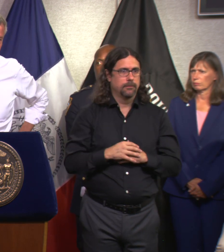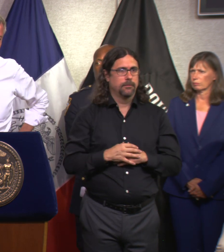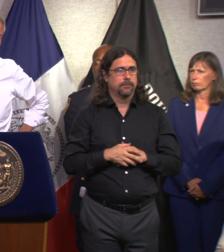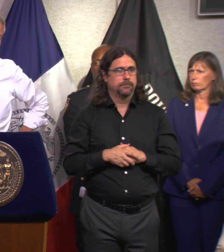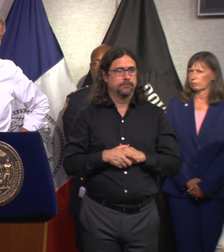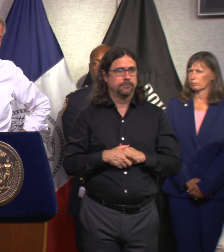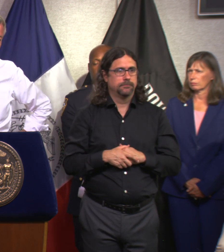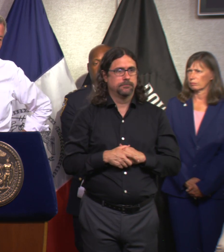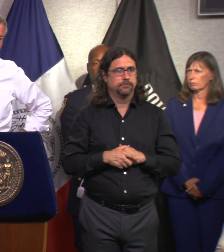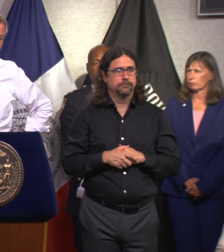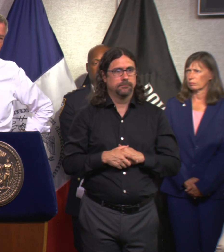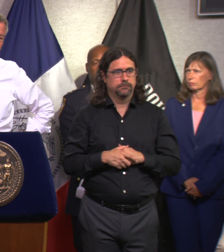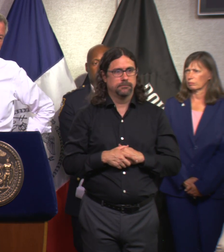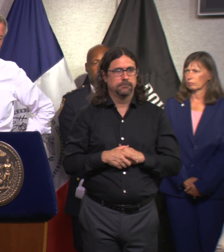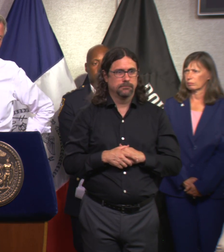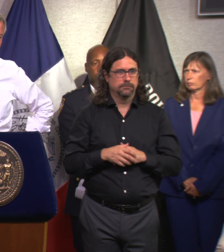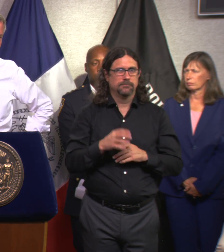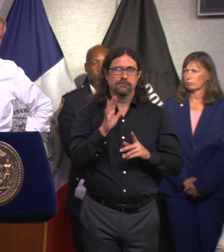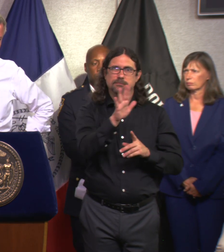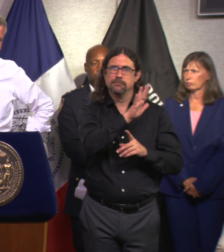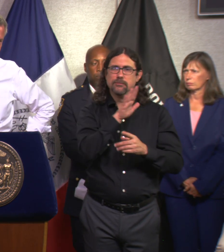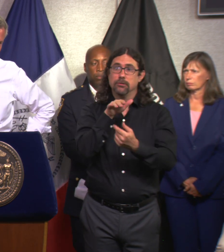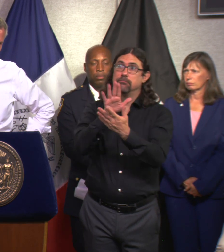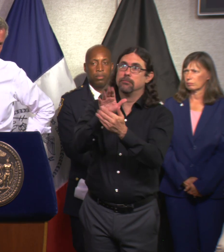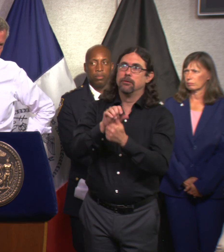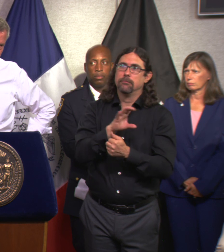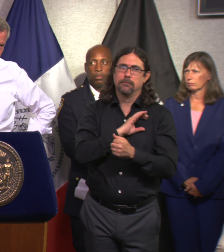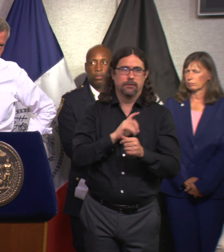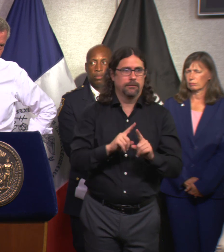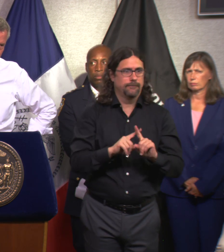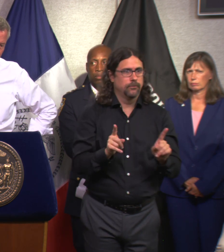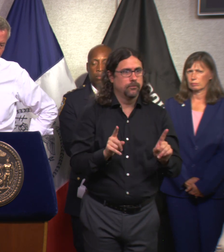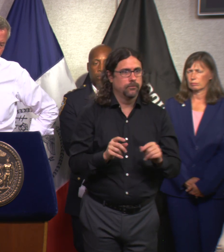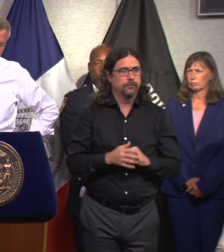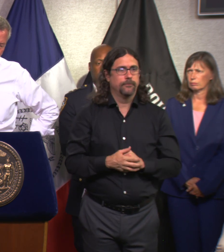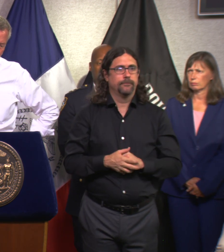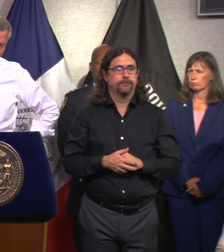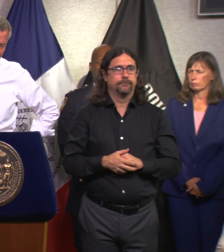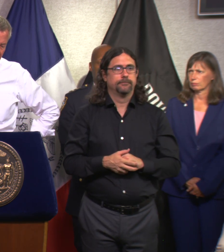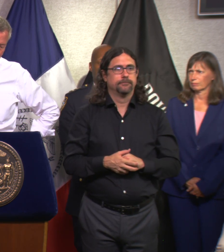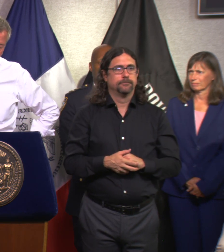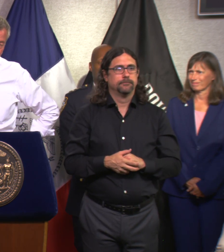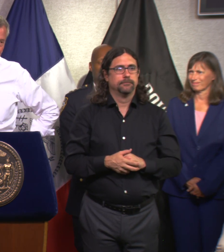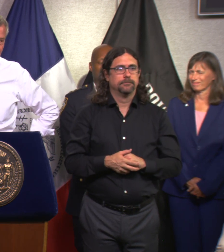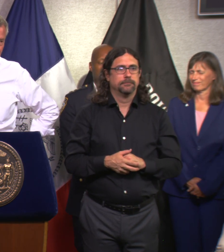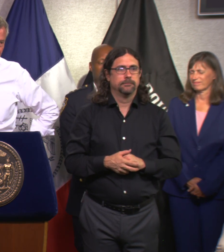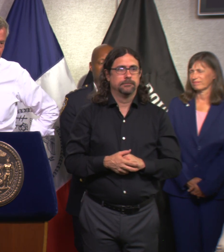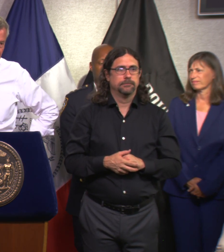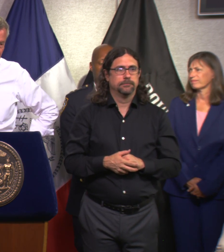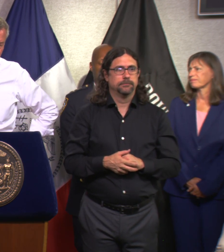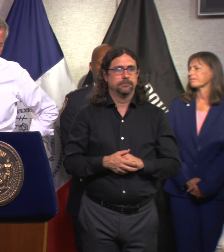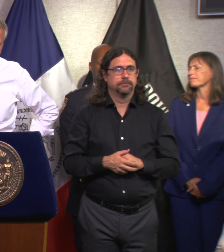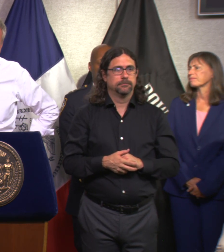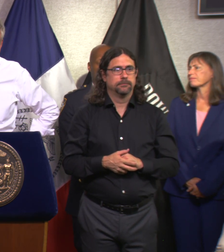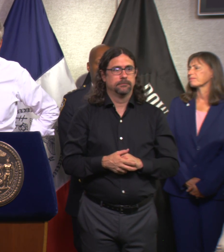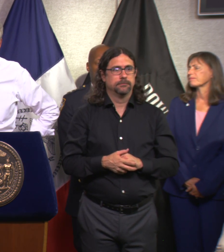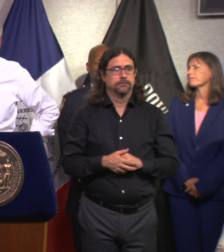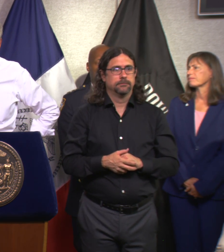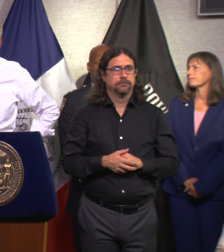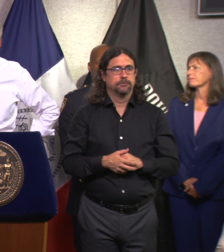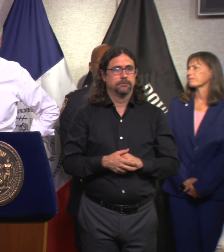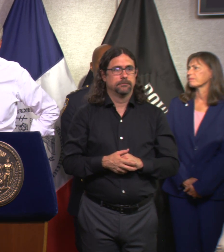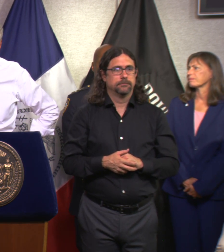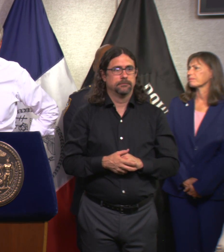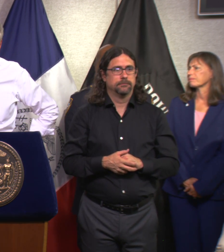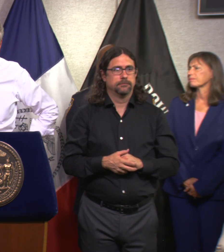and better as well. So I'm not going to listen to a bunch of politicians. They all have their own agendas.